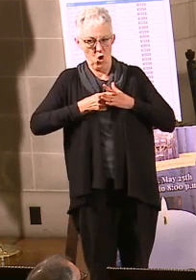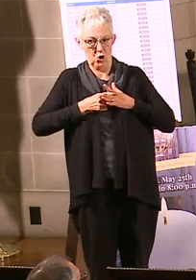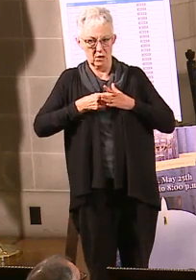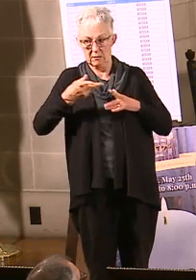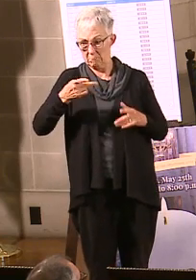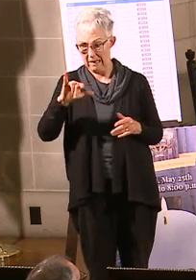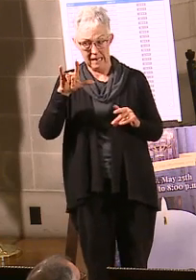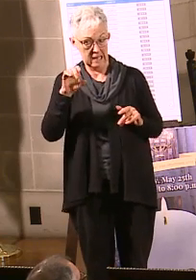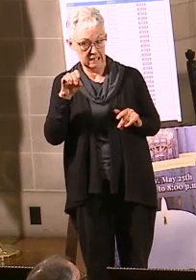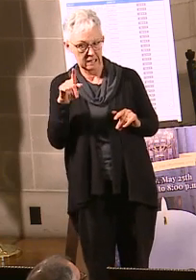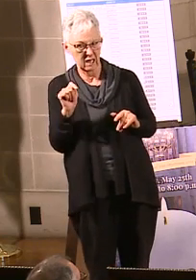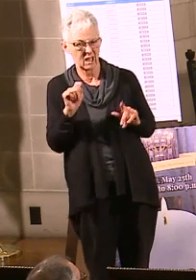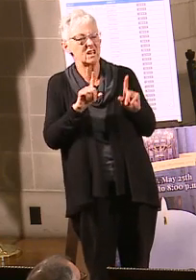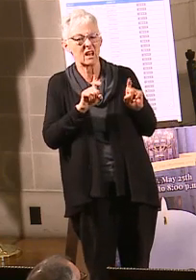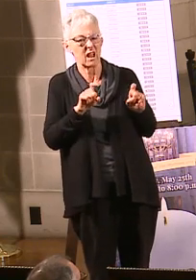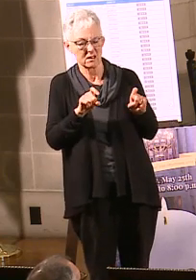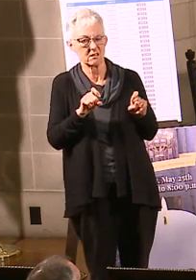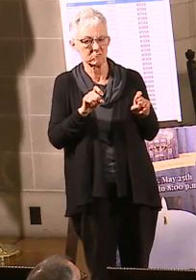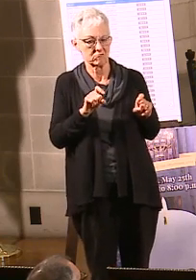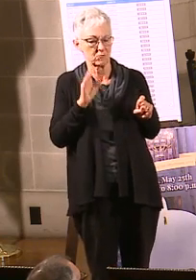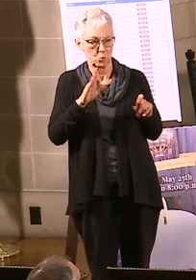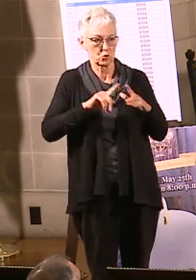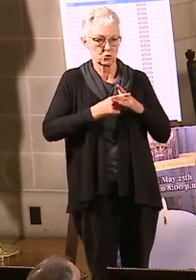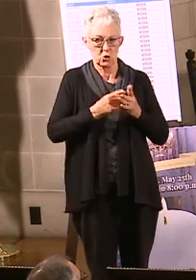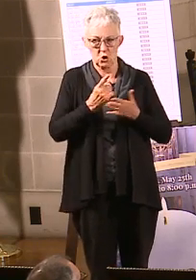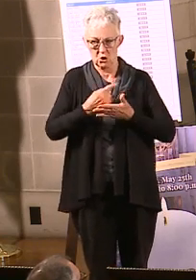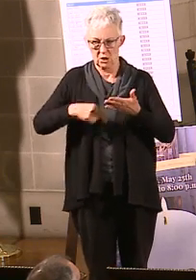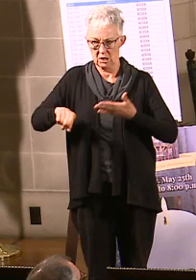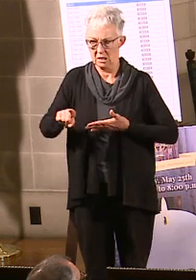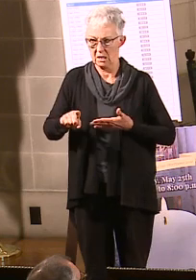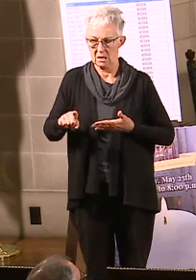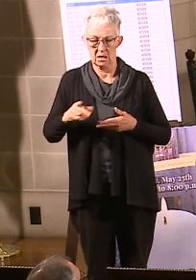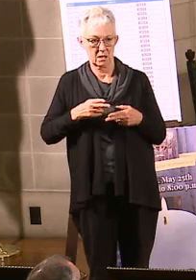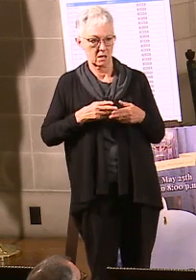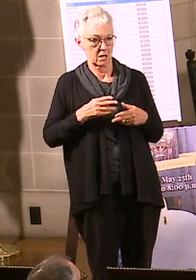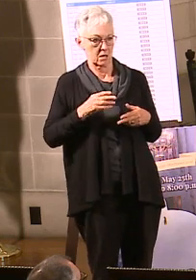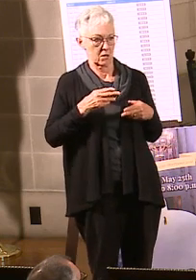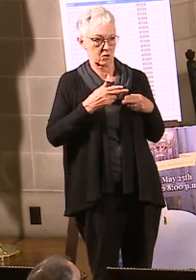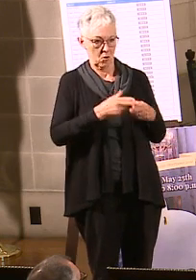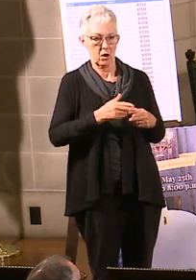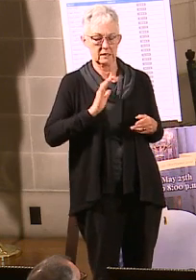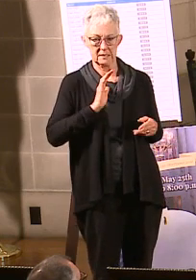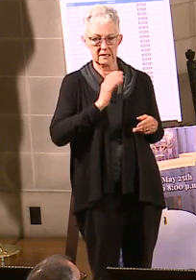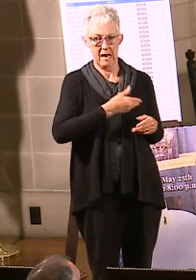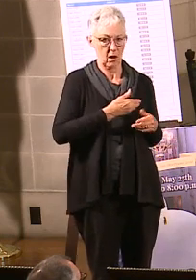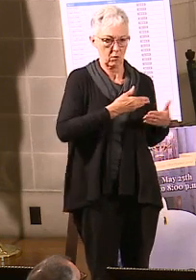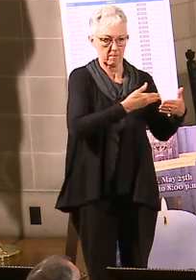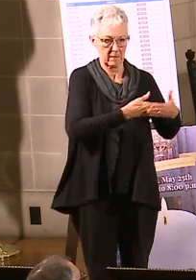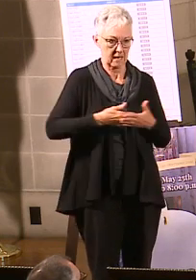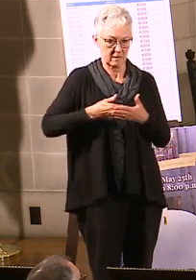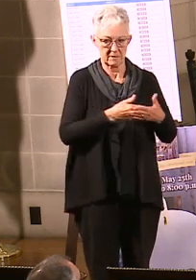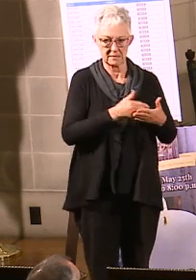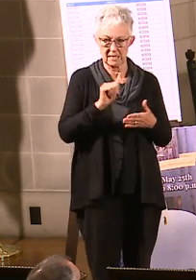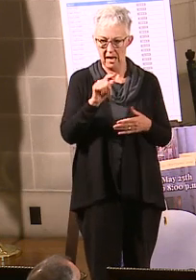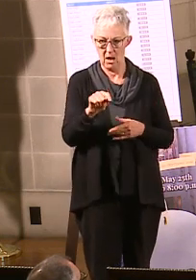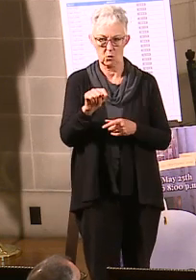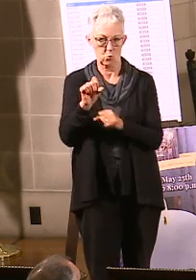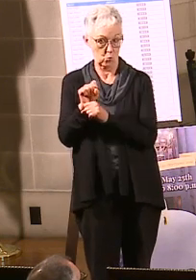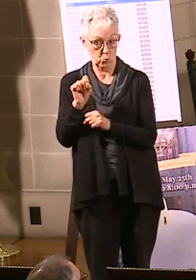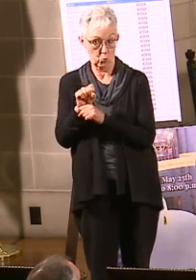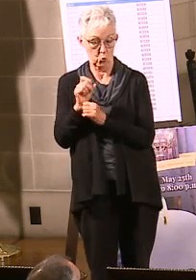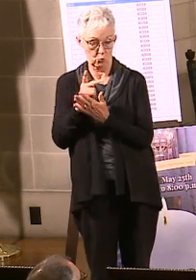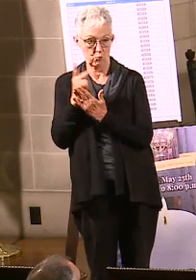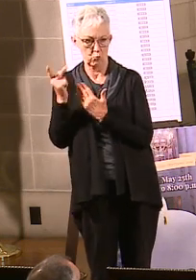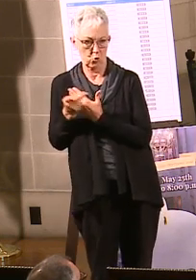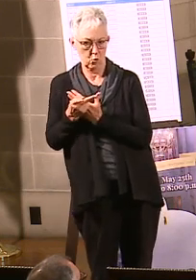next week, in which we're calling our Babies and Our Kids at Work program. So we're going to enable parents